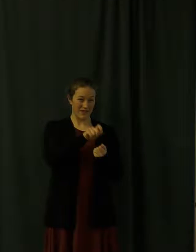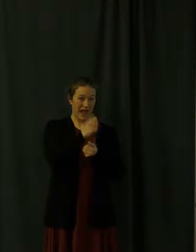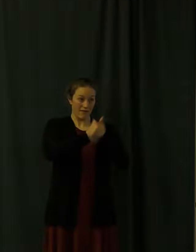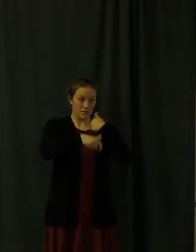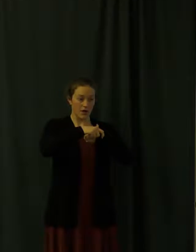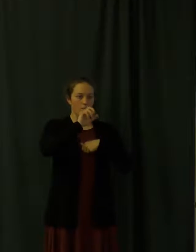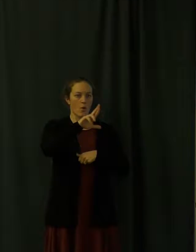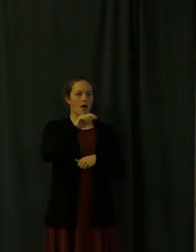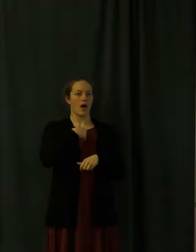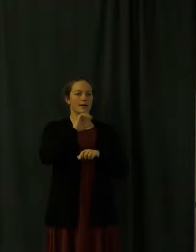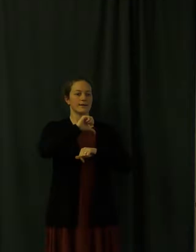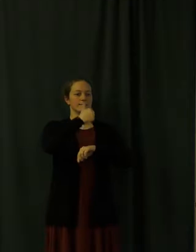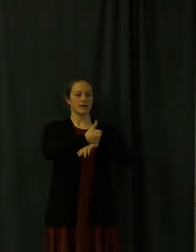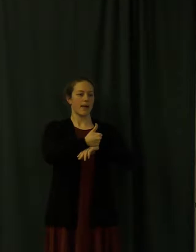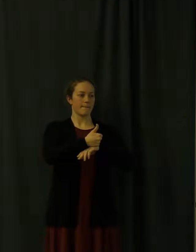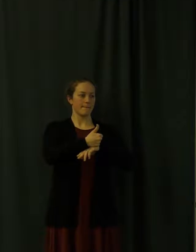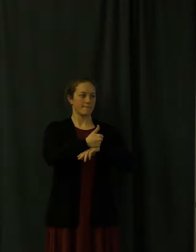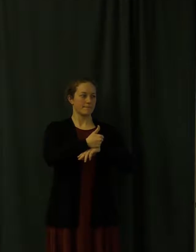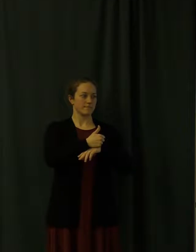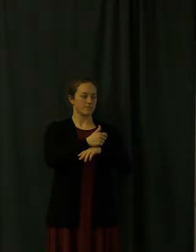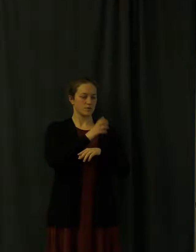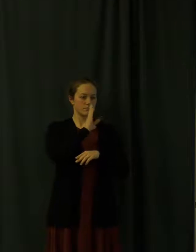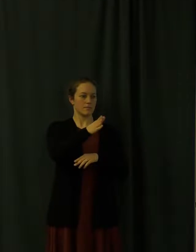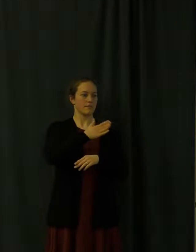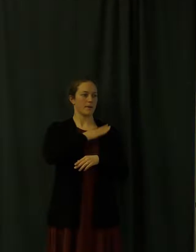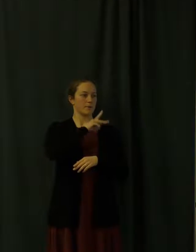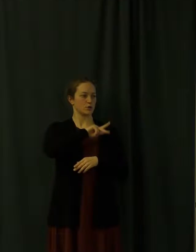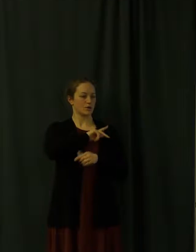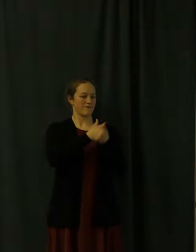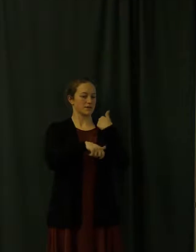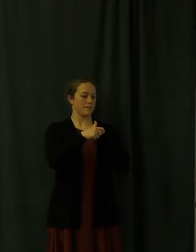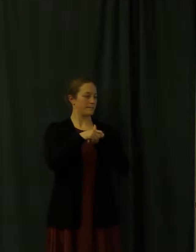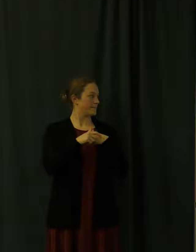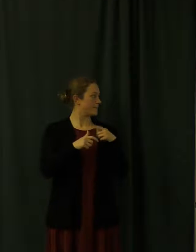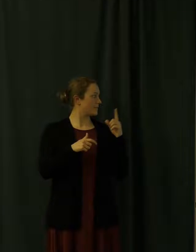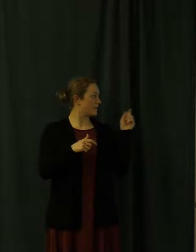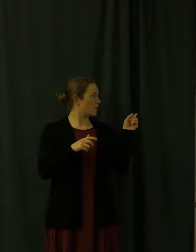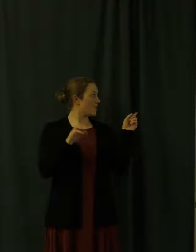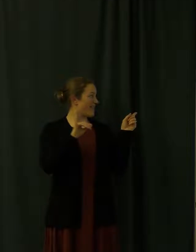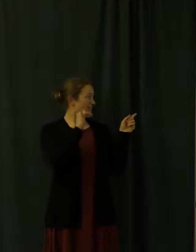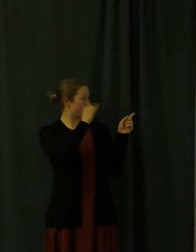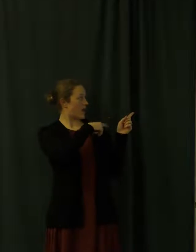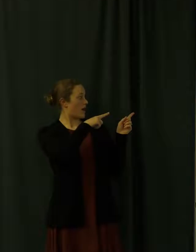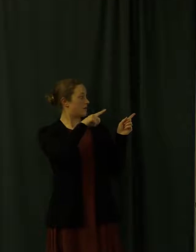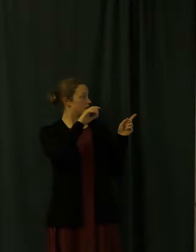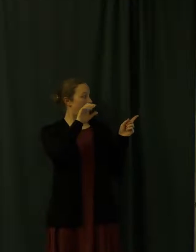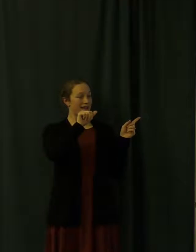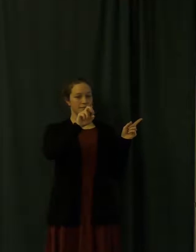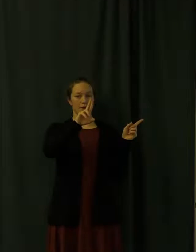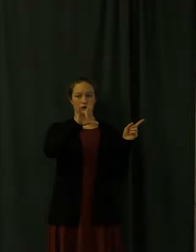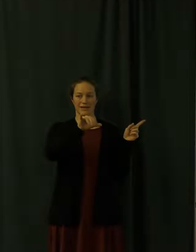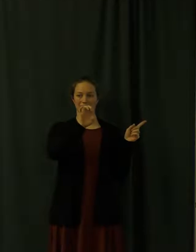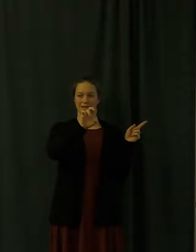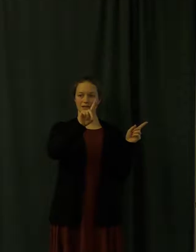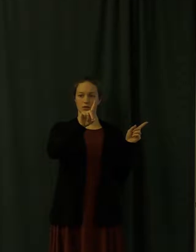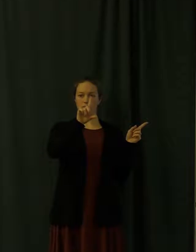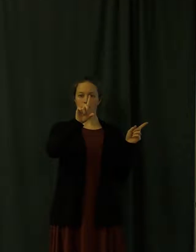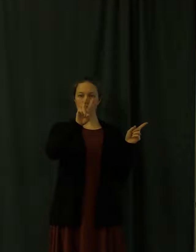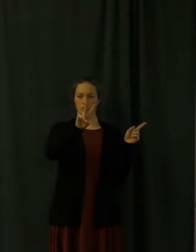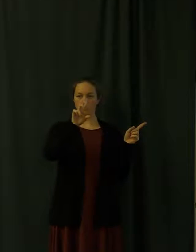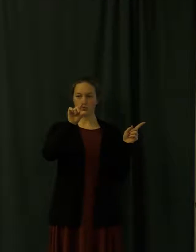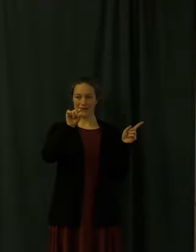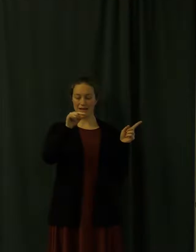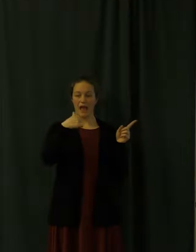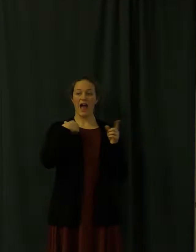like I have that folder created that I showed you at the beginning, this Asbury ED220. Yes. And I've shared it with All of Jessamine Me and Asbury Me Yes.